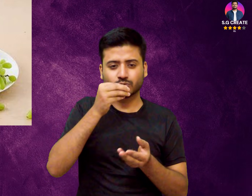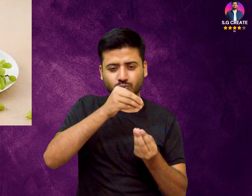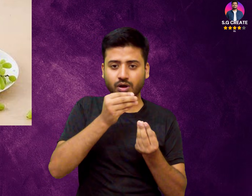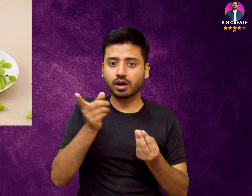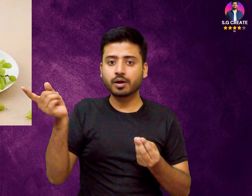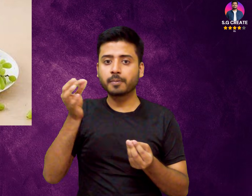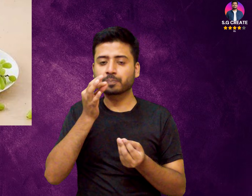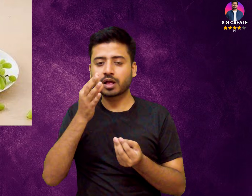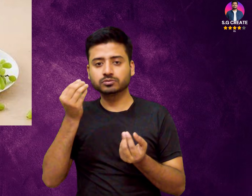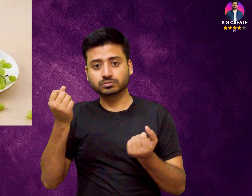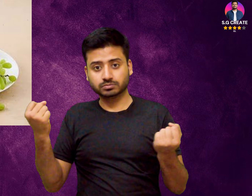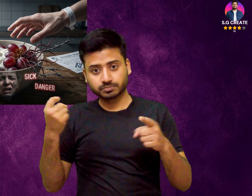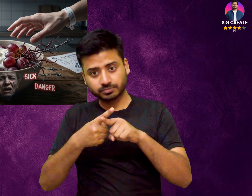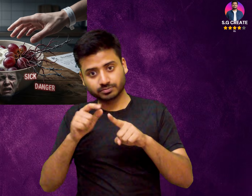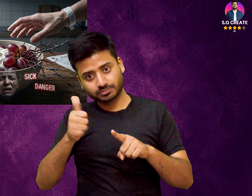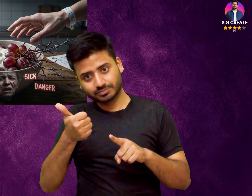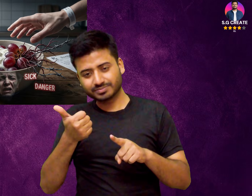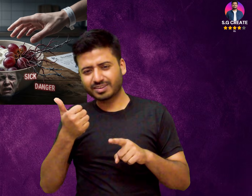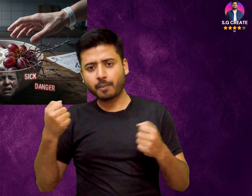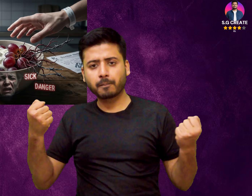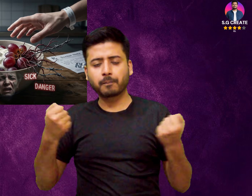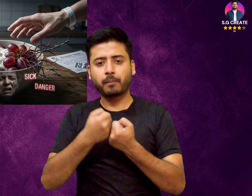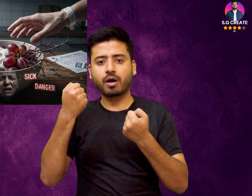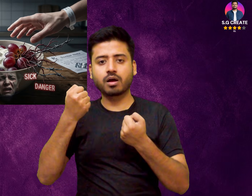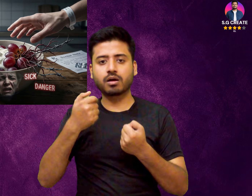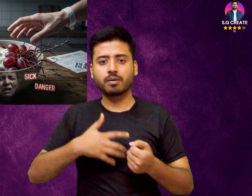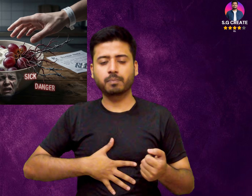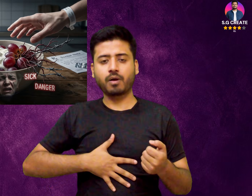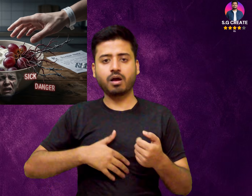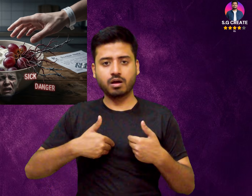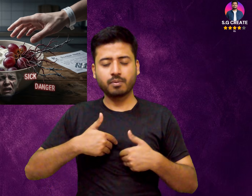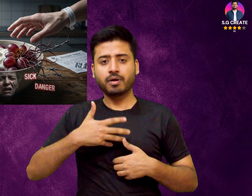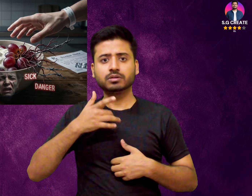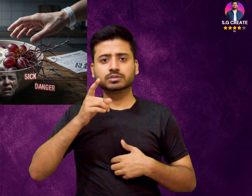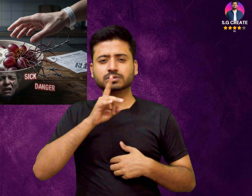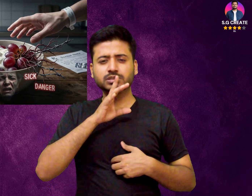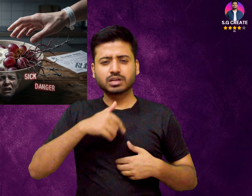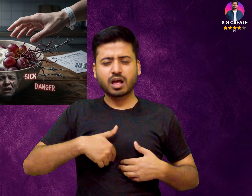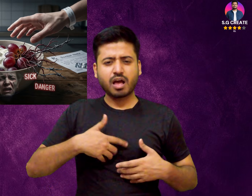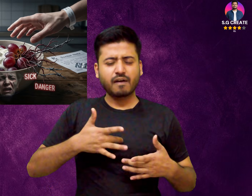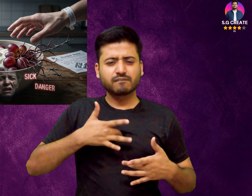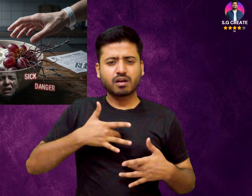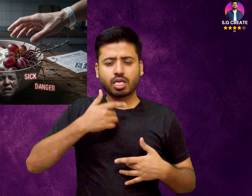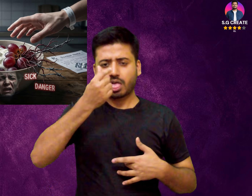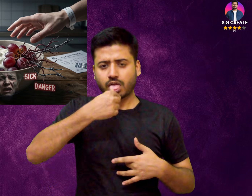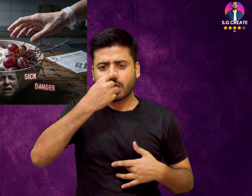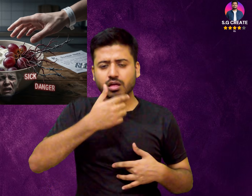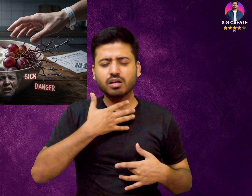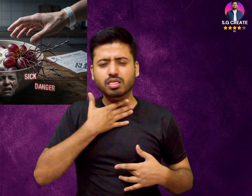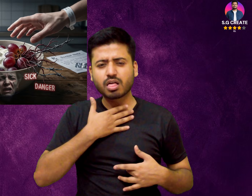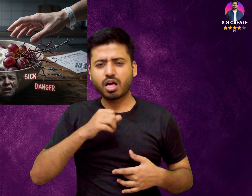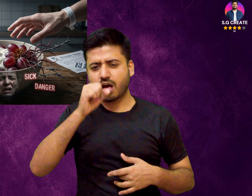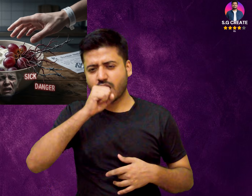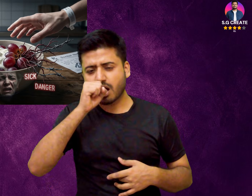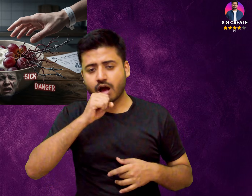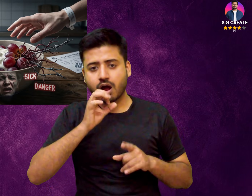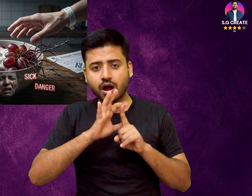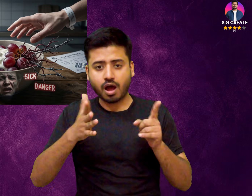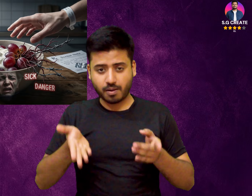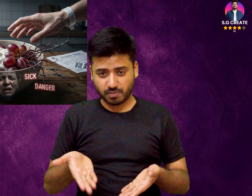sick, both grapes and curd can potentially worsen a cough or cold by increasing phlegm or mucus formation. Sick ear diarrhea.